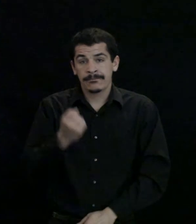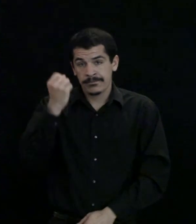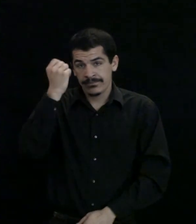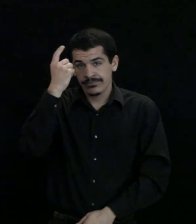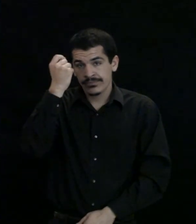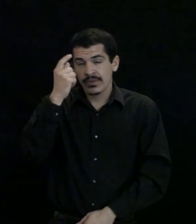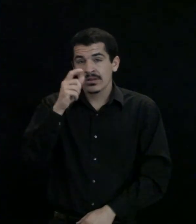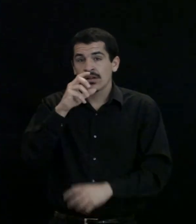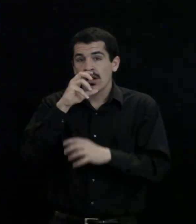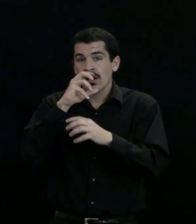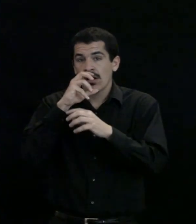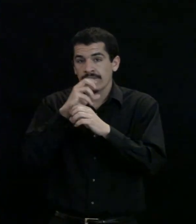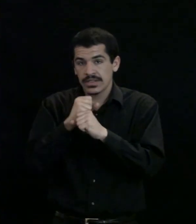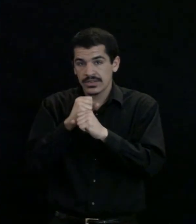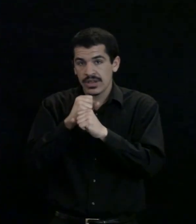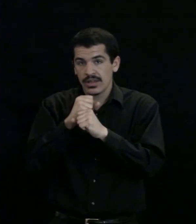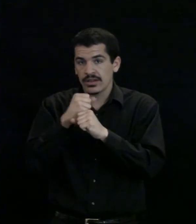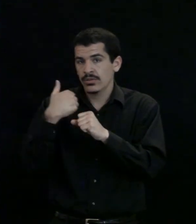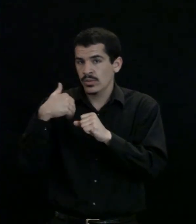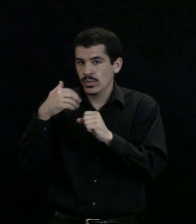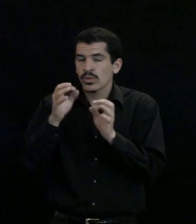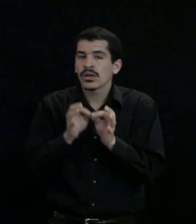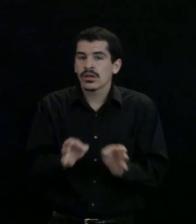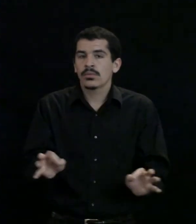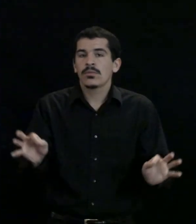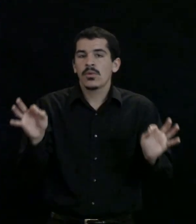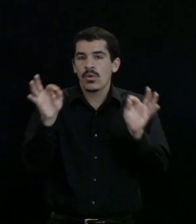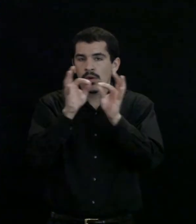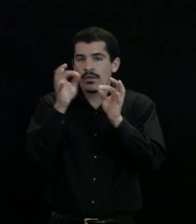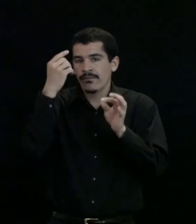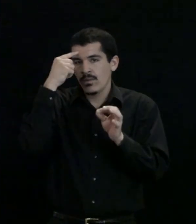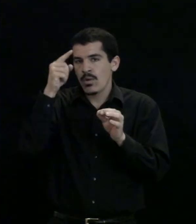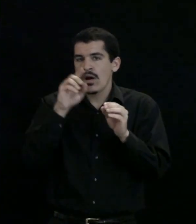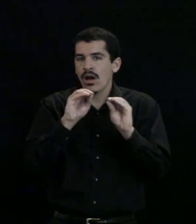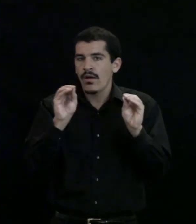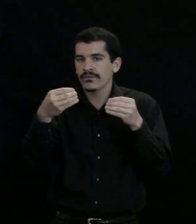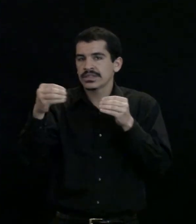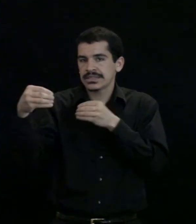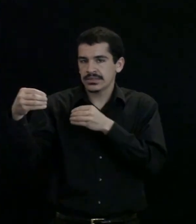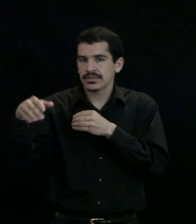Confidentiality is a critical component for these offices.